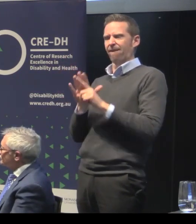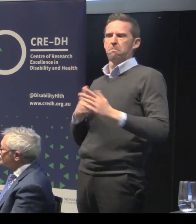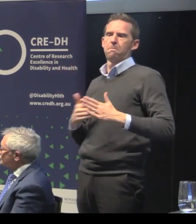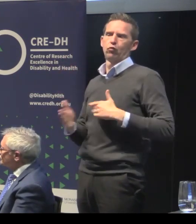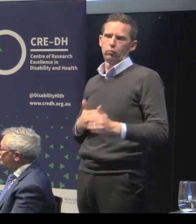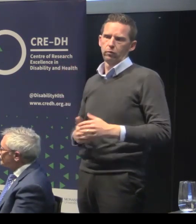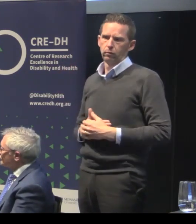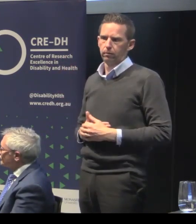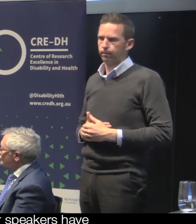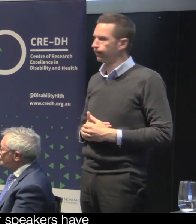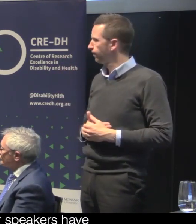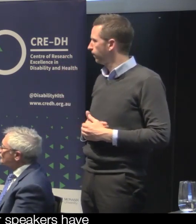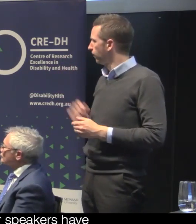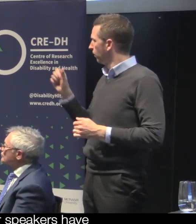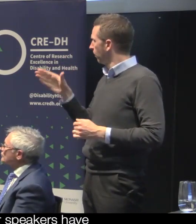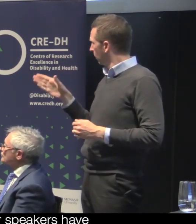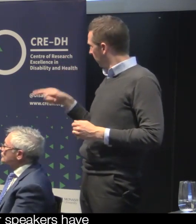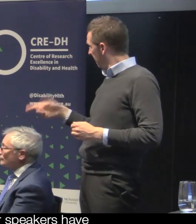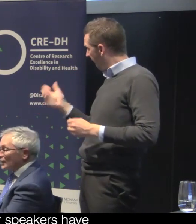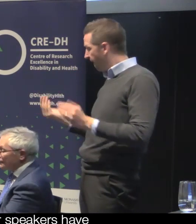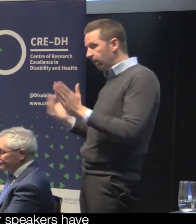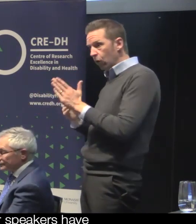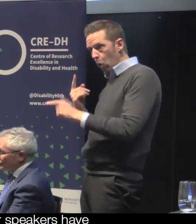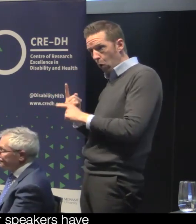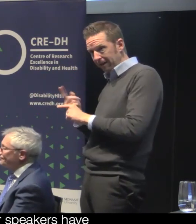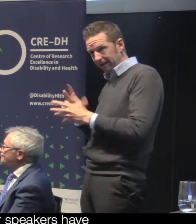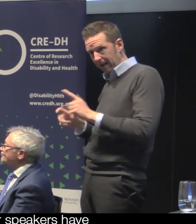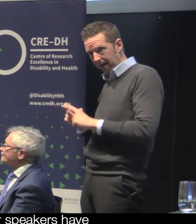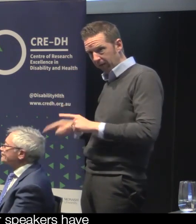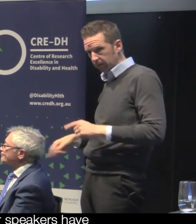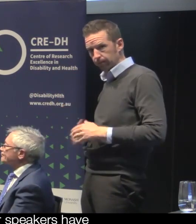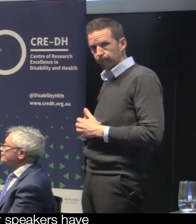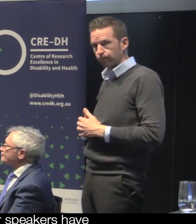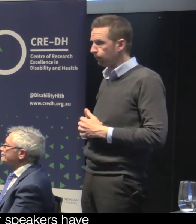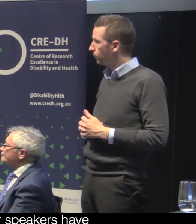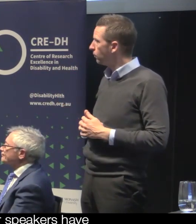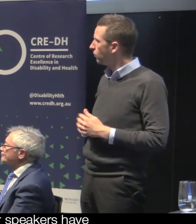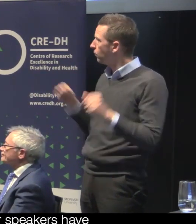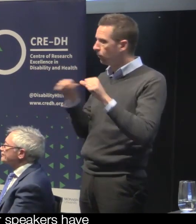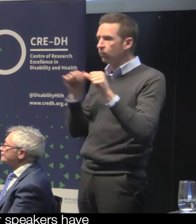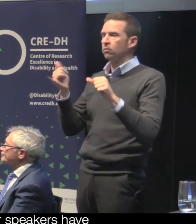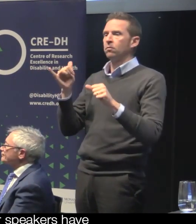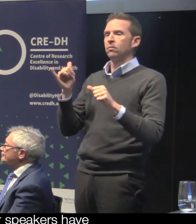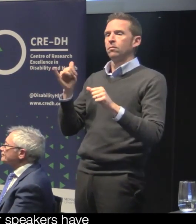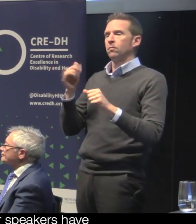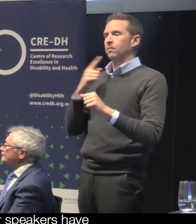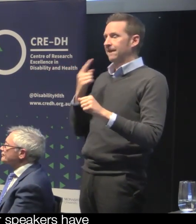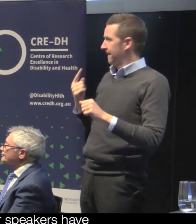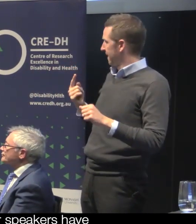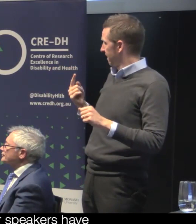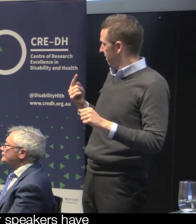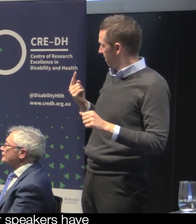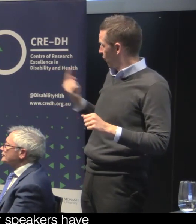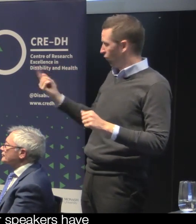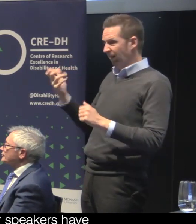Okay, did you have any further comments on that question, David? Otherwise, I might just let each of our speakers, is there any further